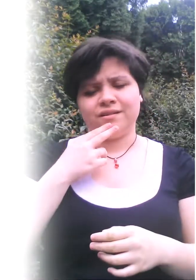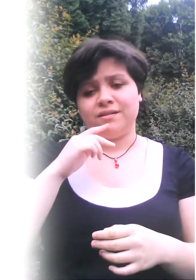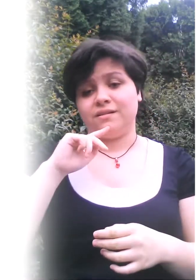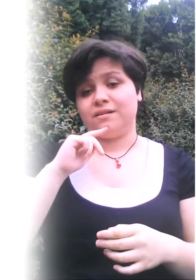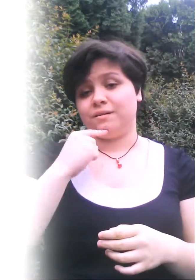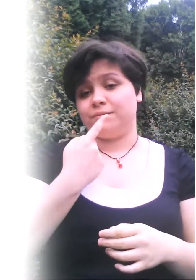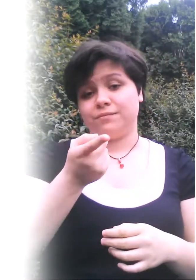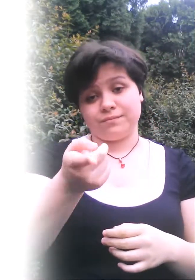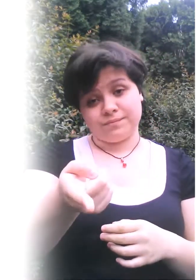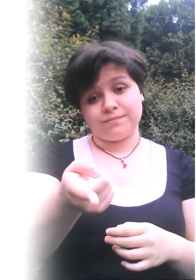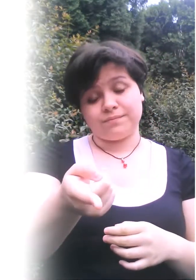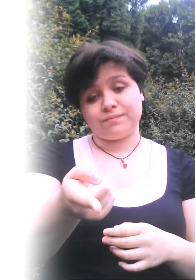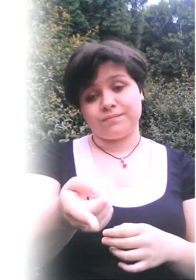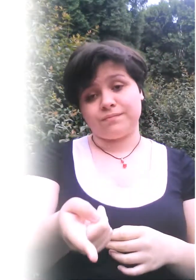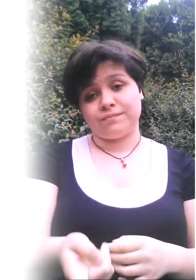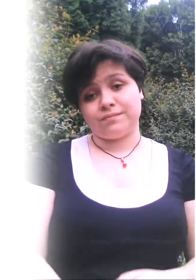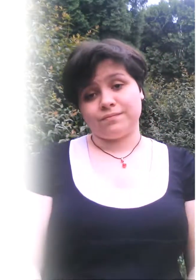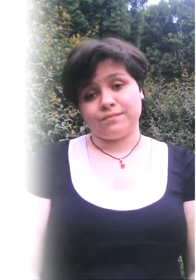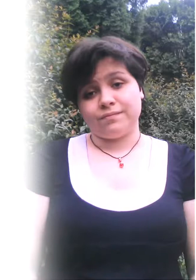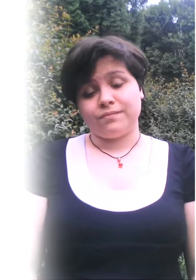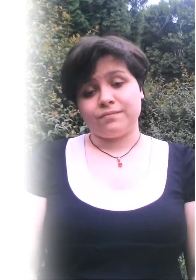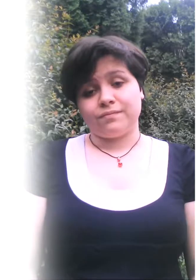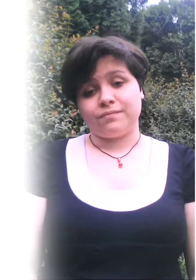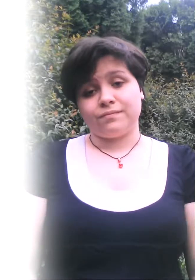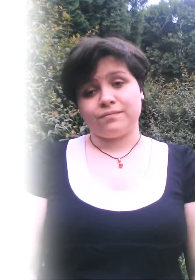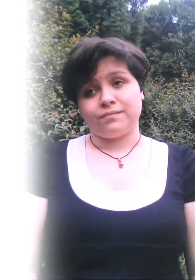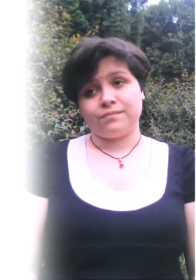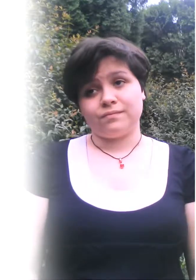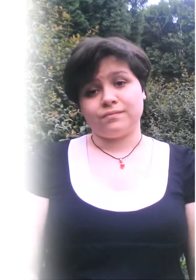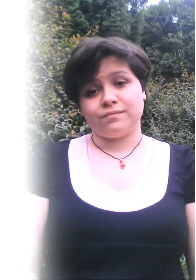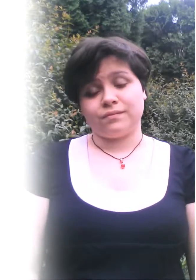And honey, I miss you,